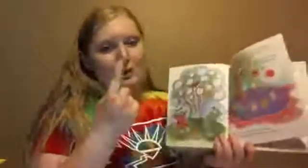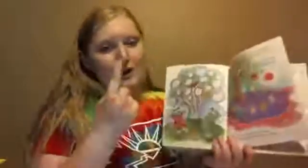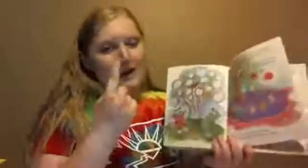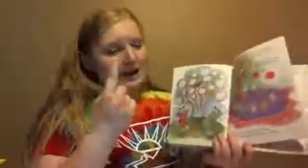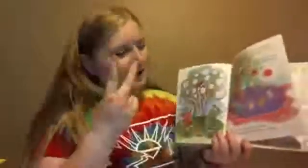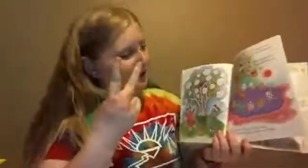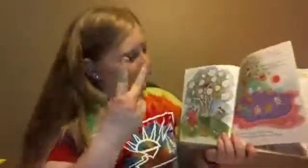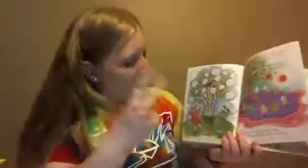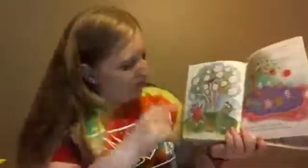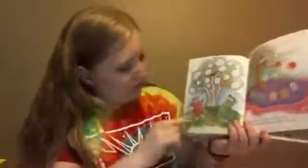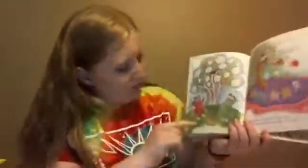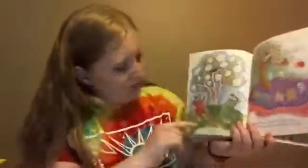1, 2,